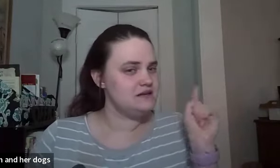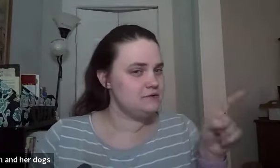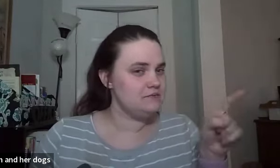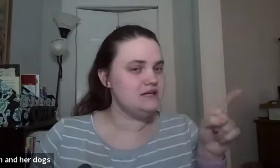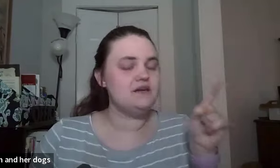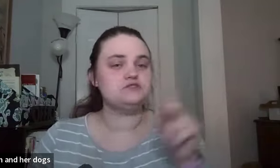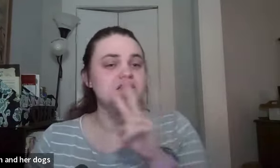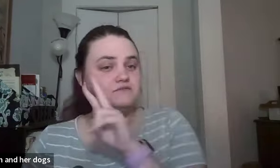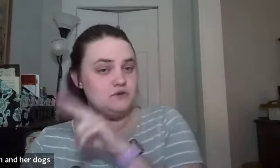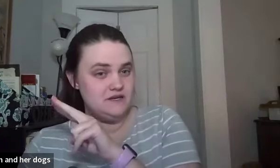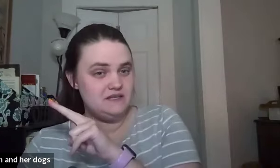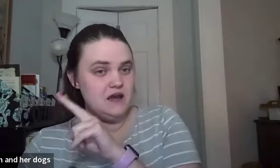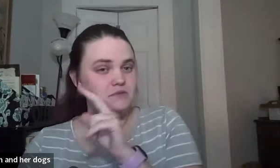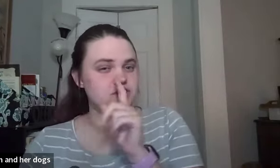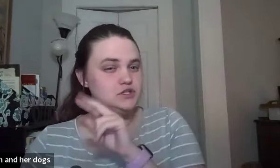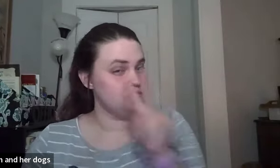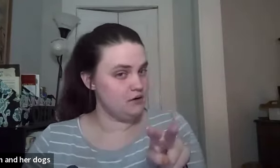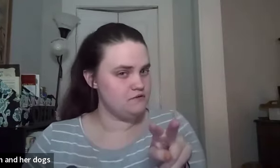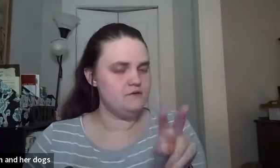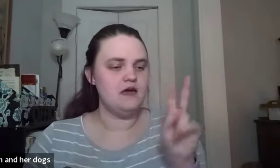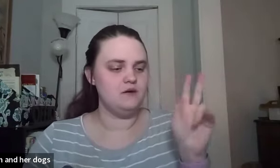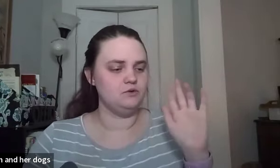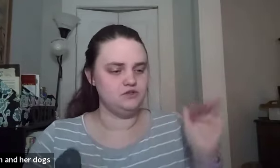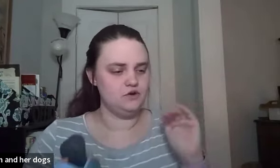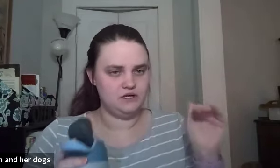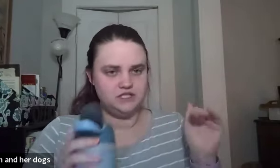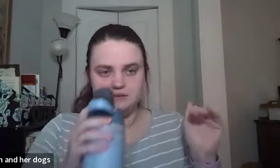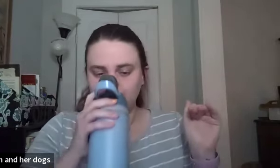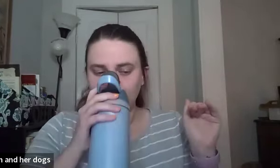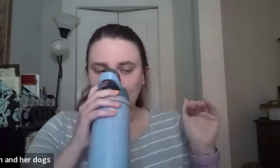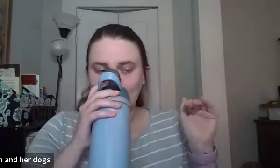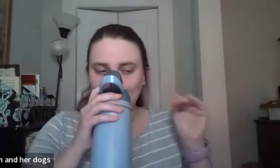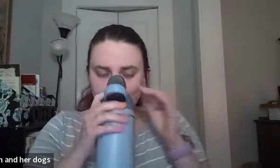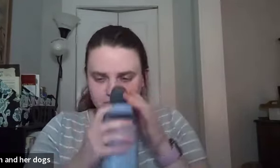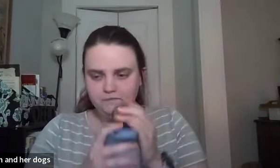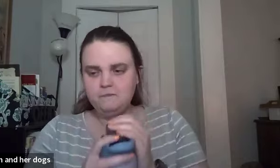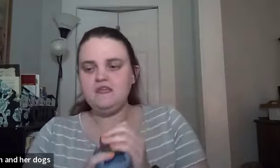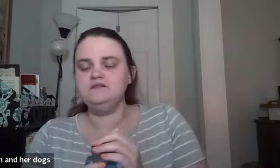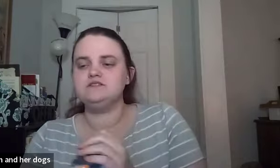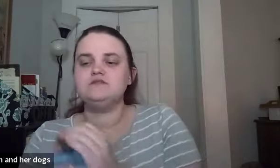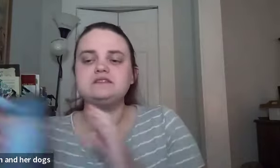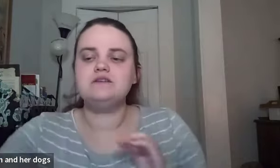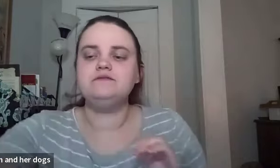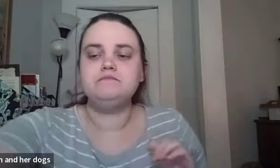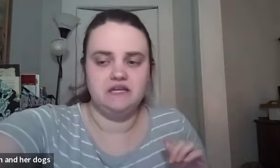sign for a meeting and there's a sign for event. I'm going to show you both and then we'll do the question. So the sign for